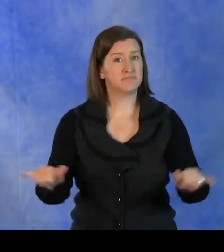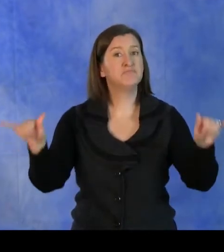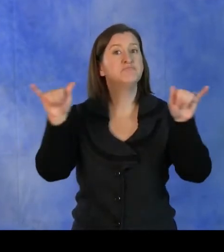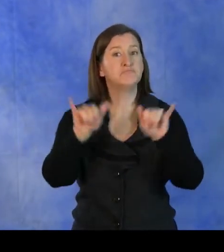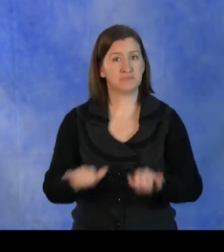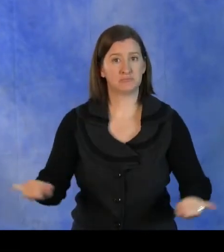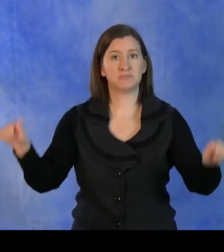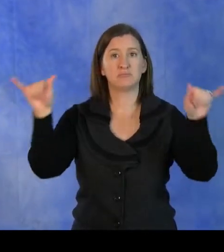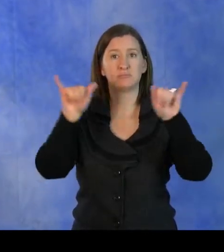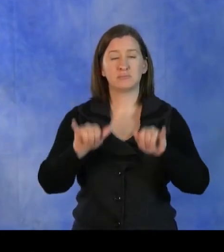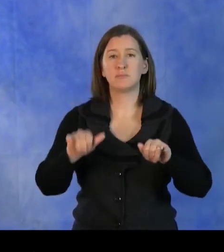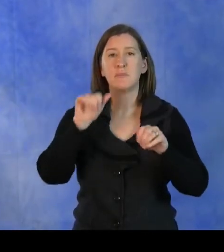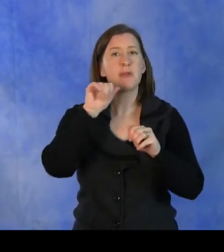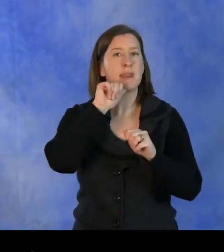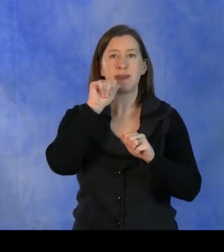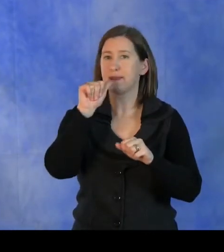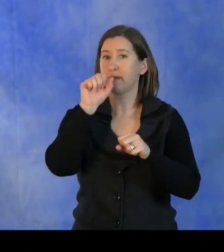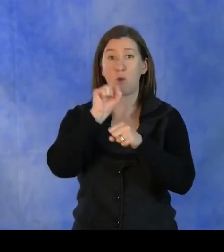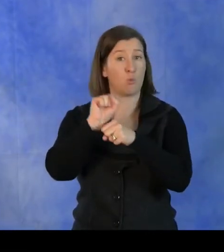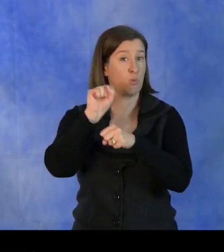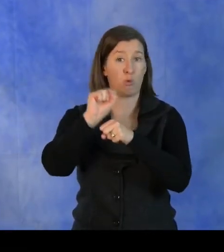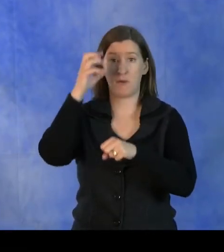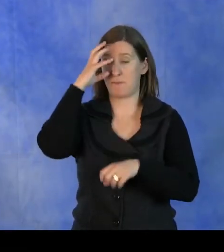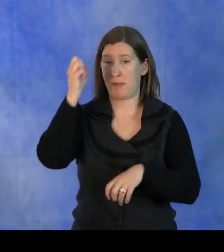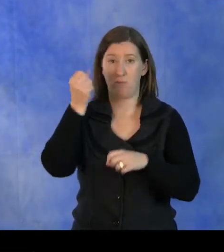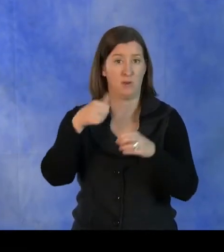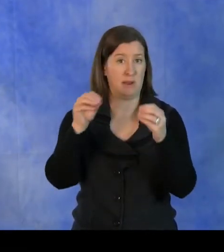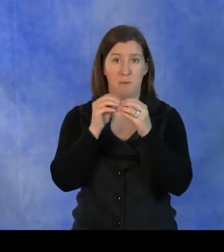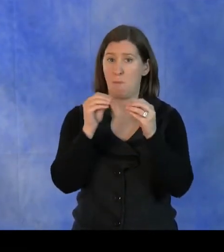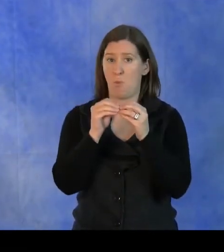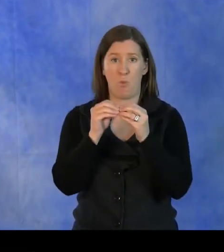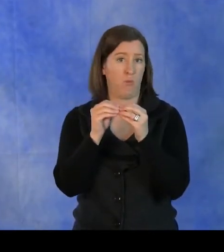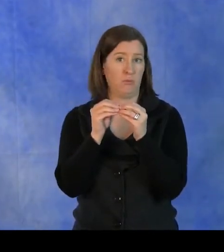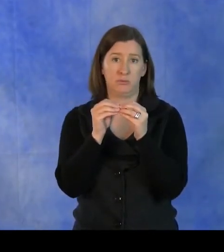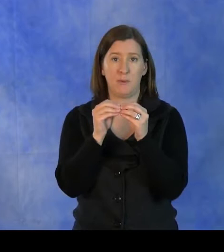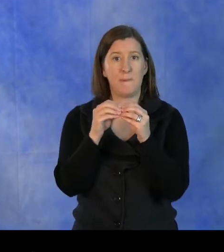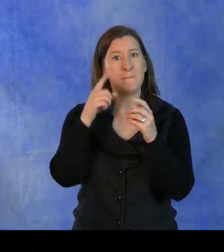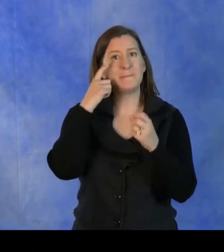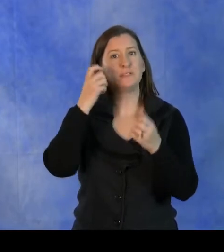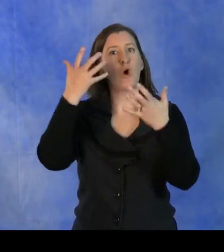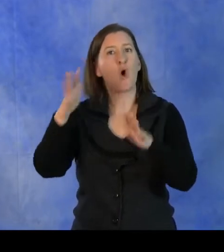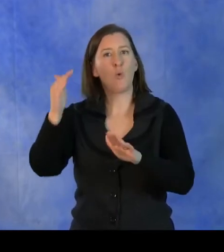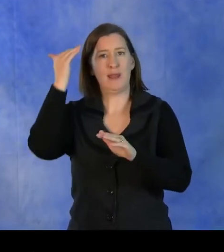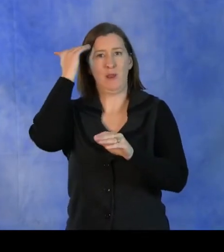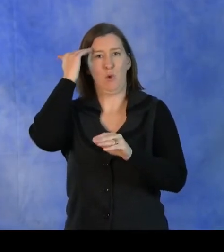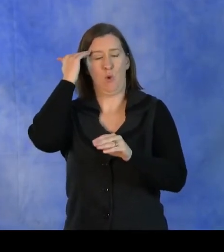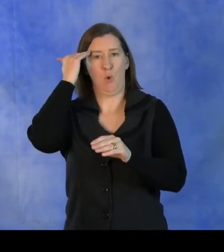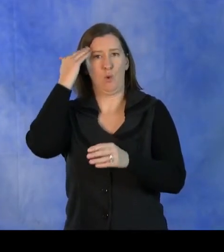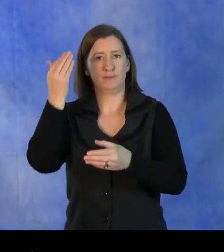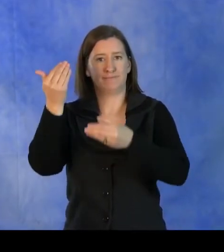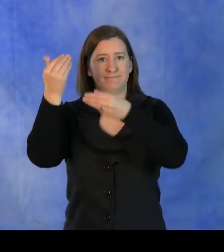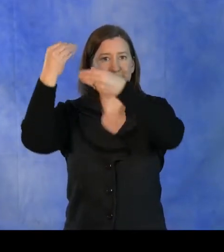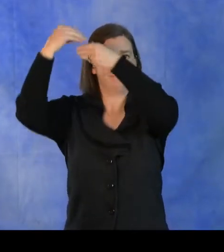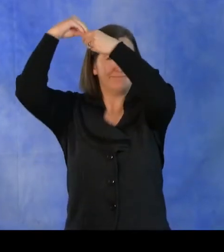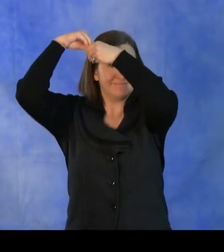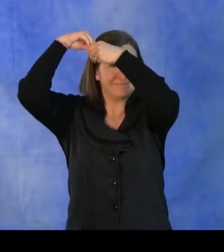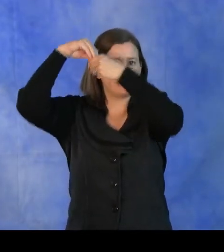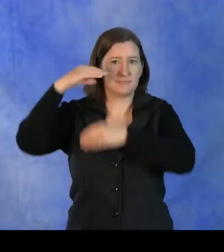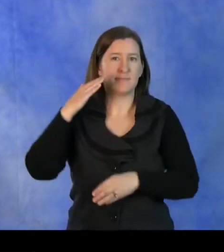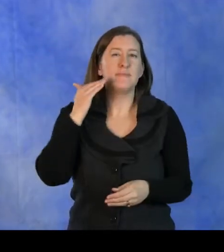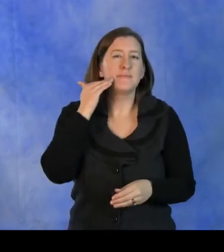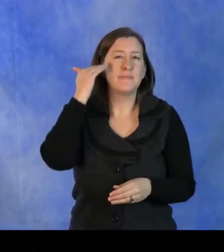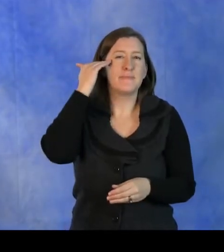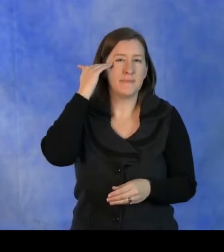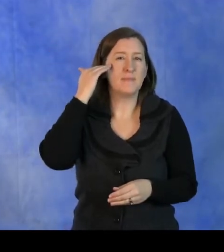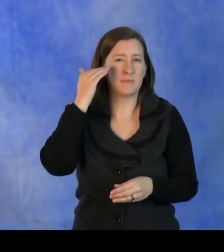you're doing something every day that's routine and it's not working memory anymore because they already